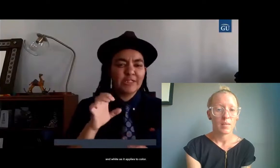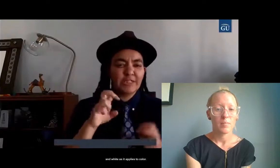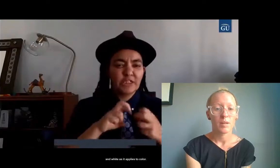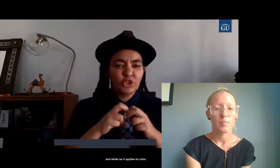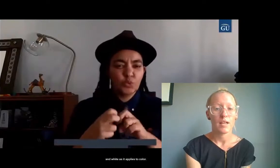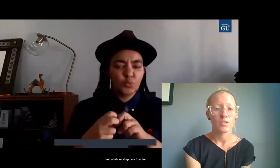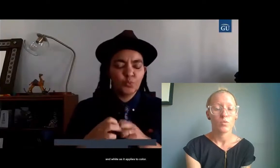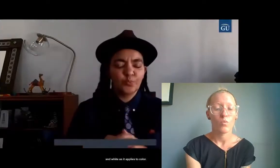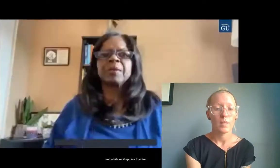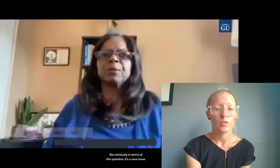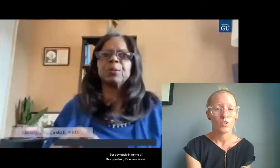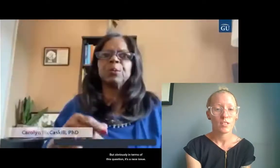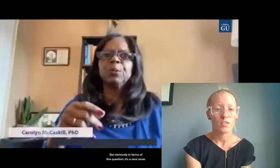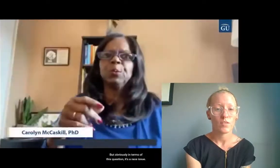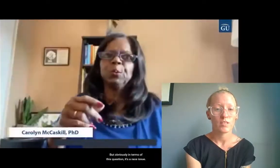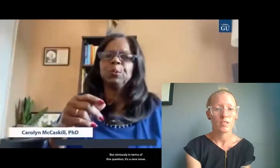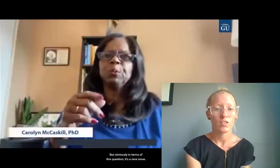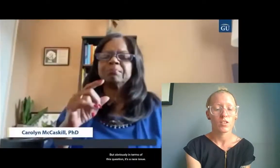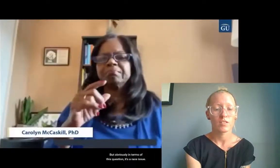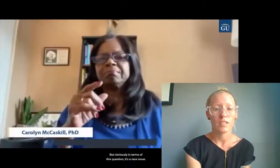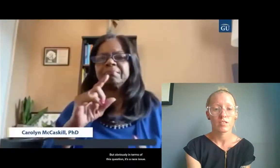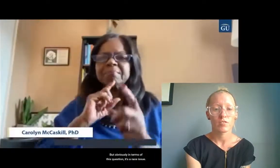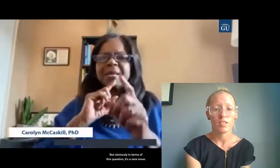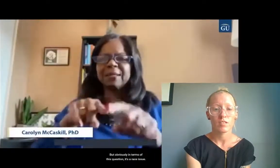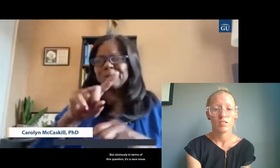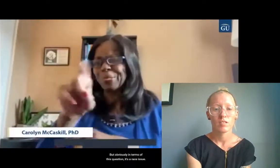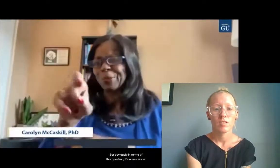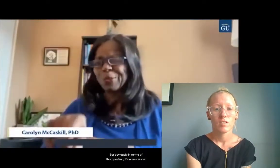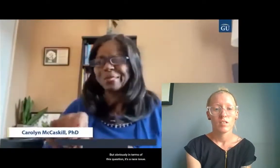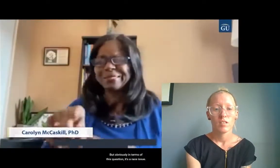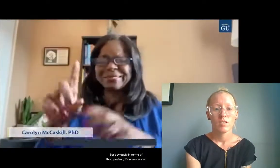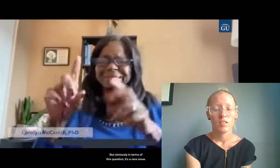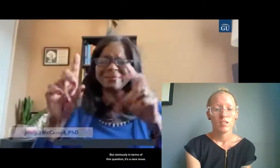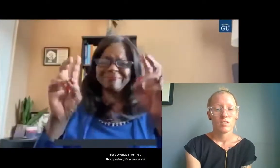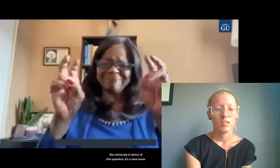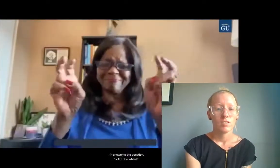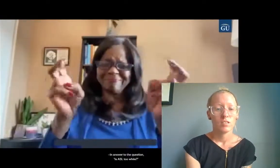it may apply to a white person, so it's difficult to answer this.